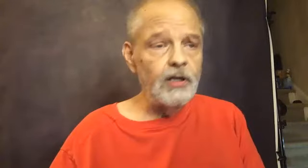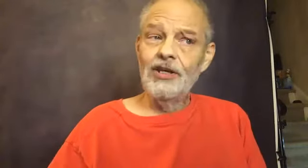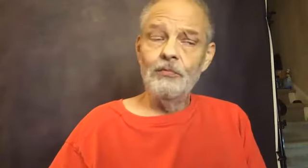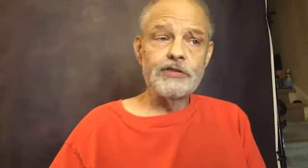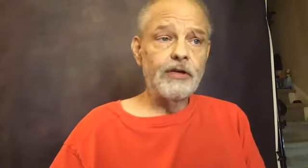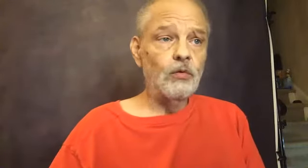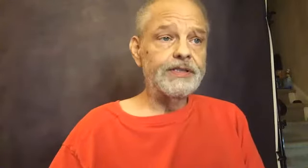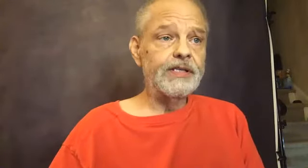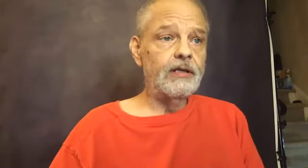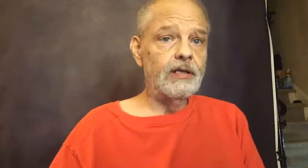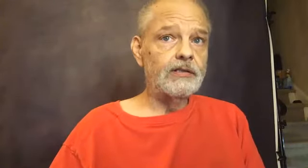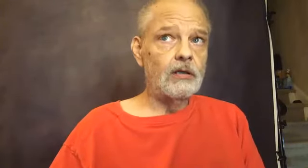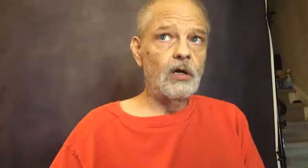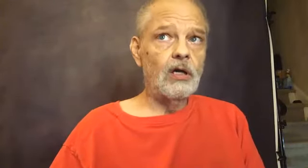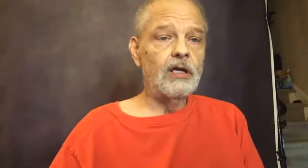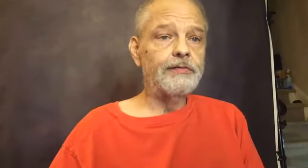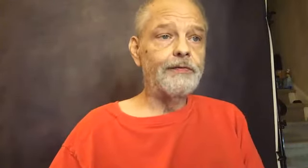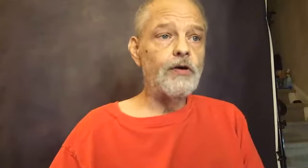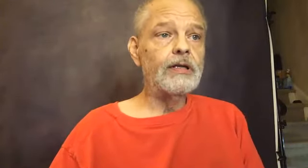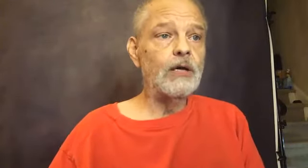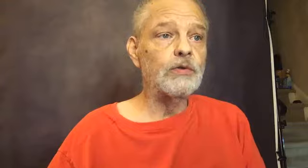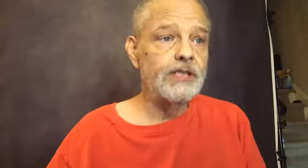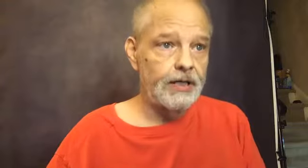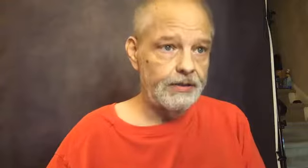You mostly only see these in foreign language signs.